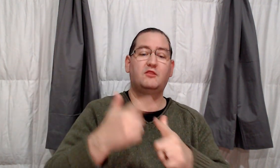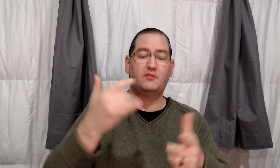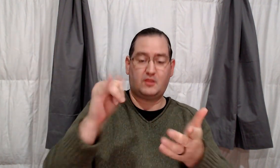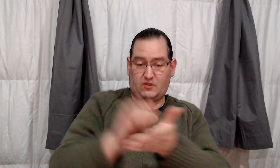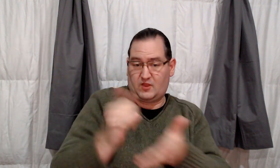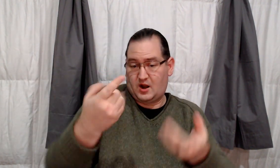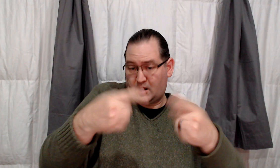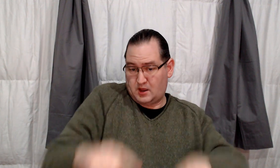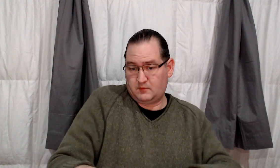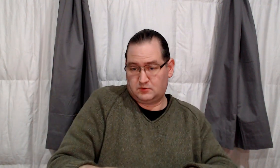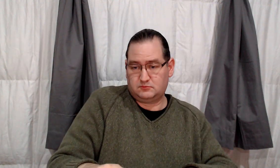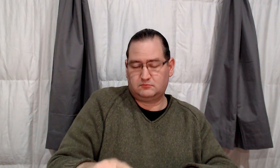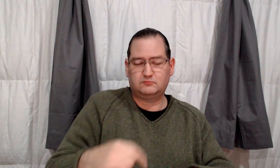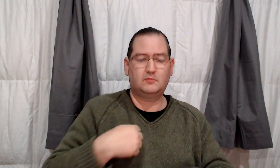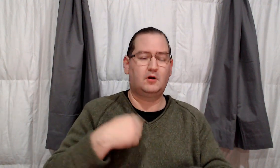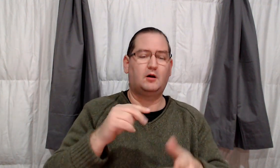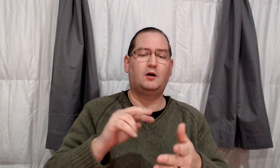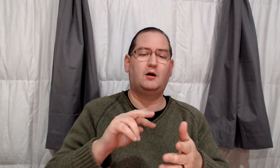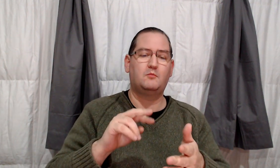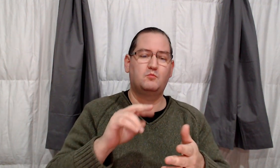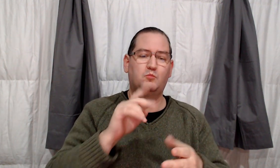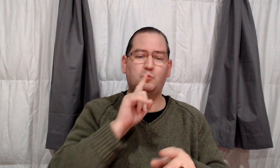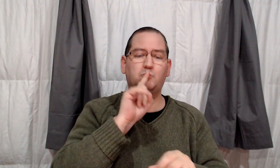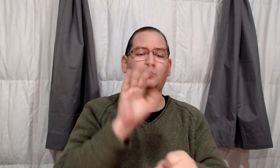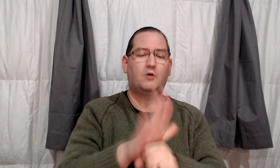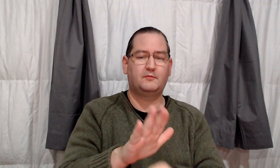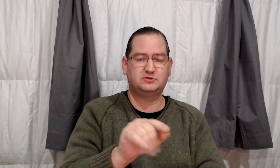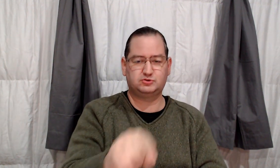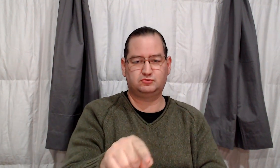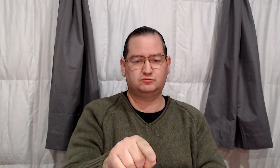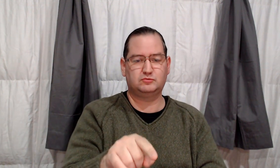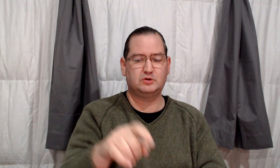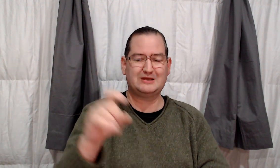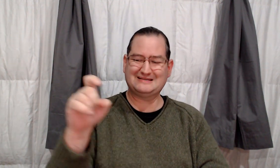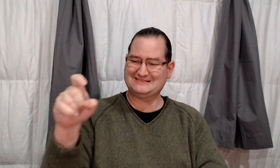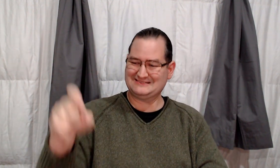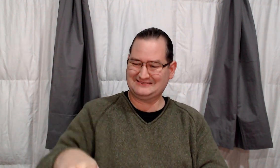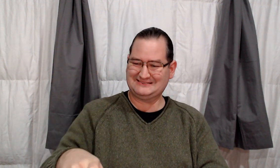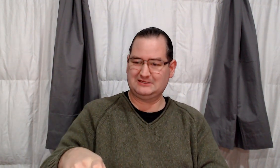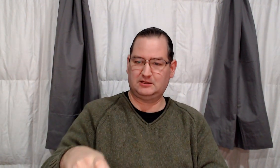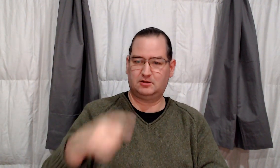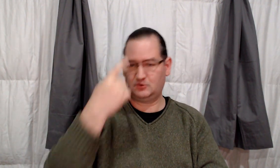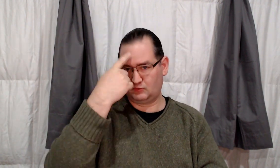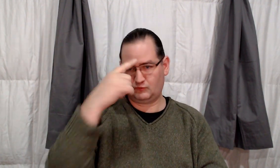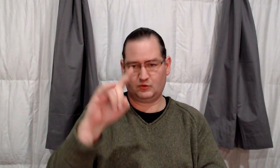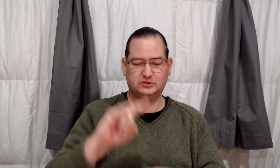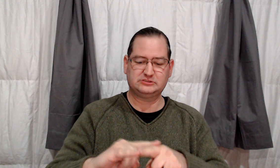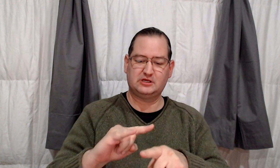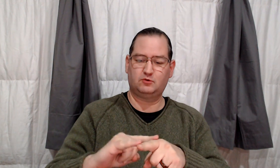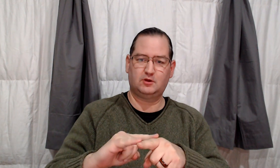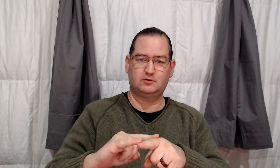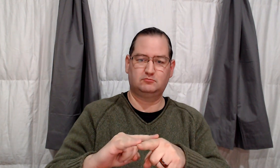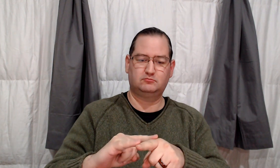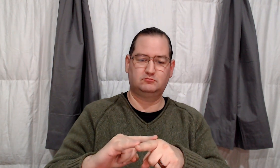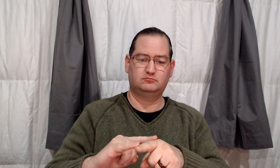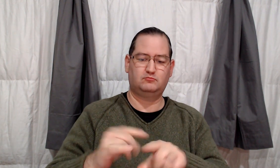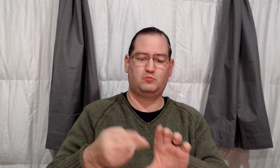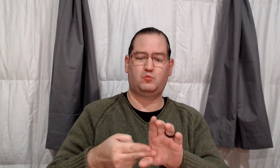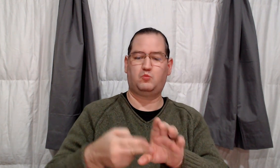you, the need for a cigarette will be gone from your body. The thought of a cigarette